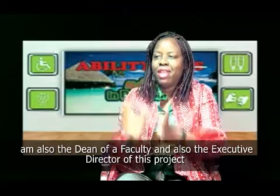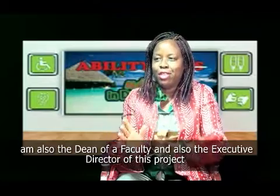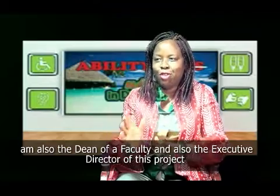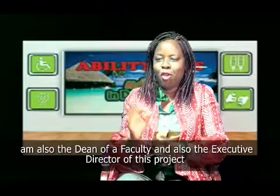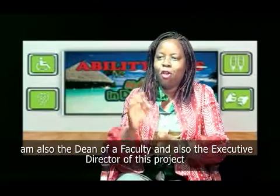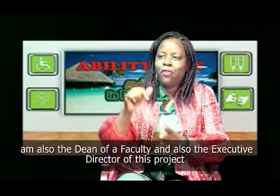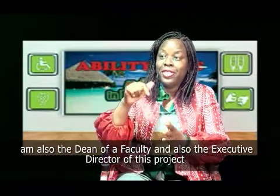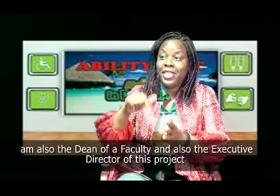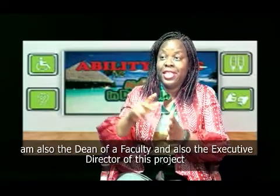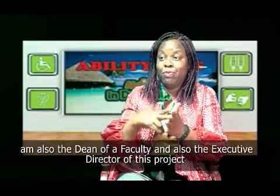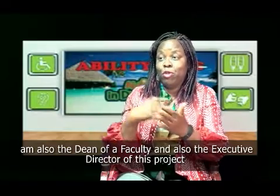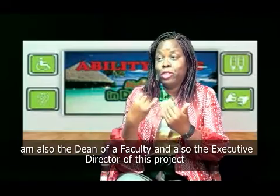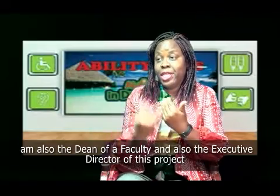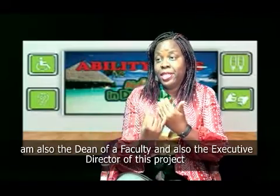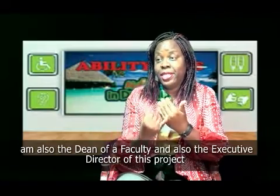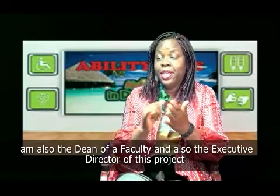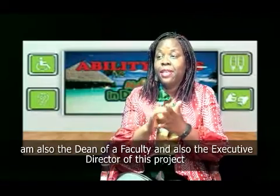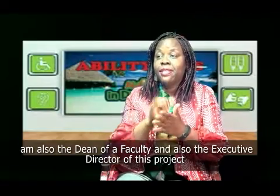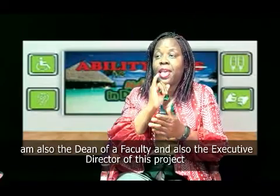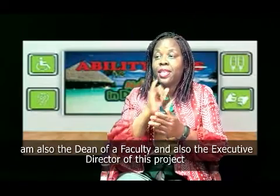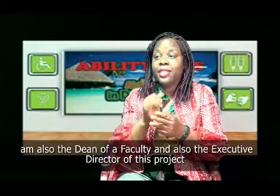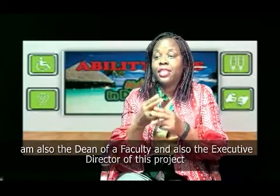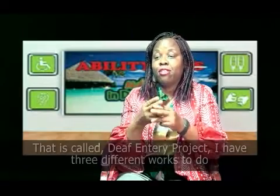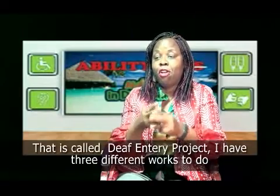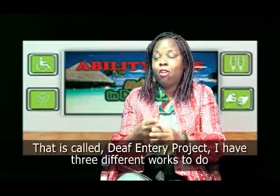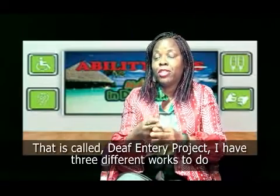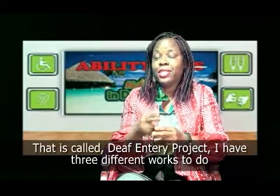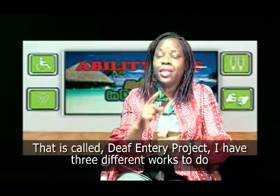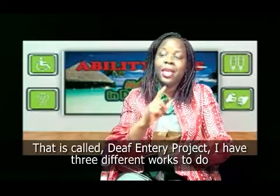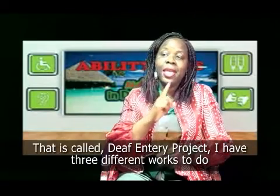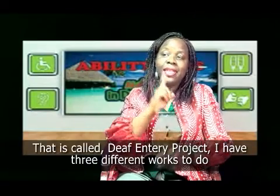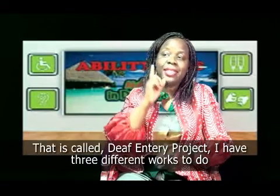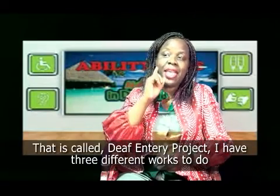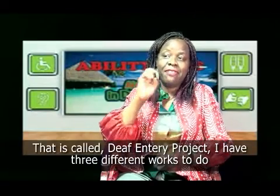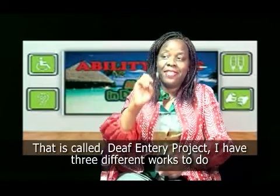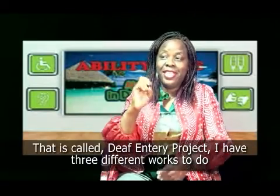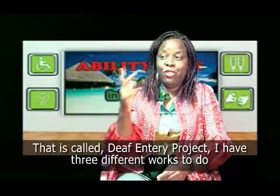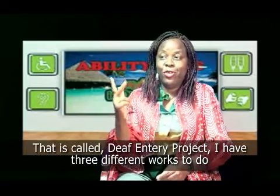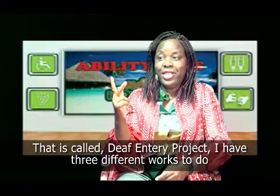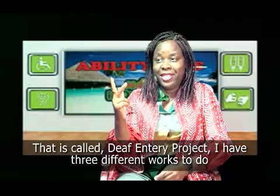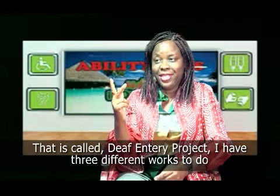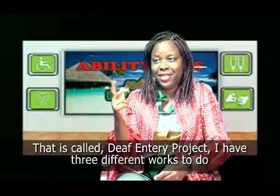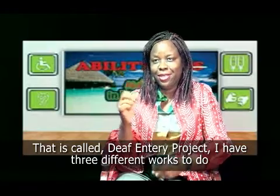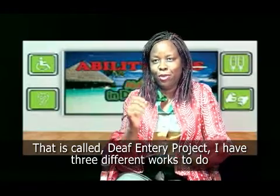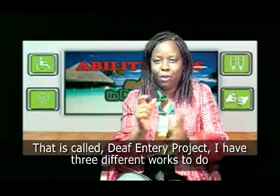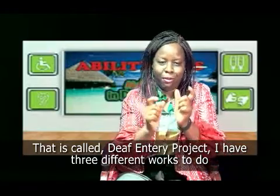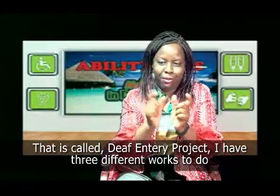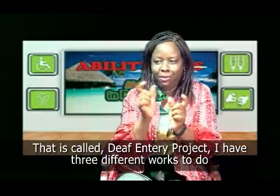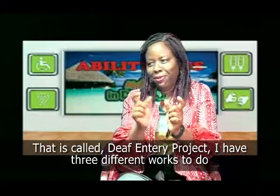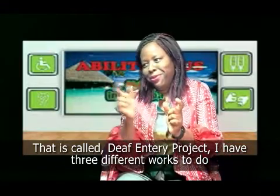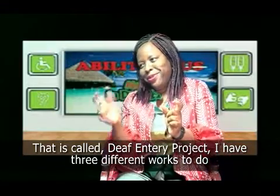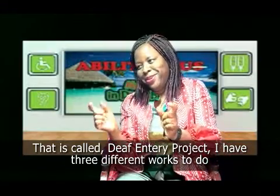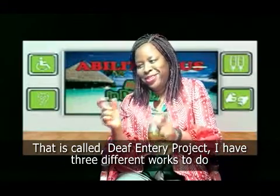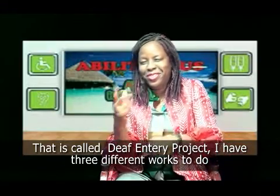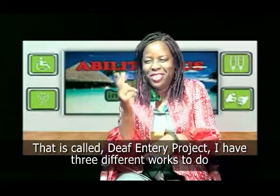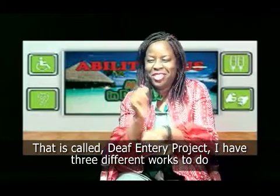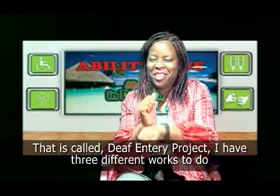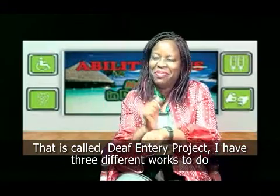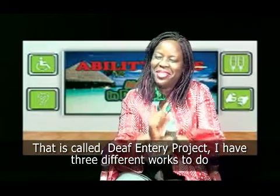executive director of this project that is called Deaf E3 project. Yeah, I have 3